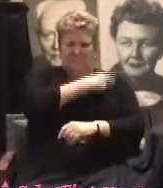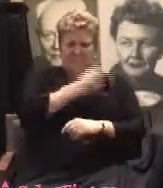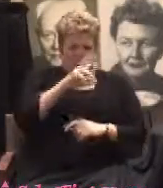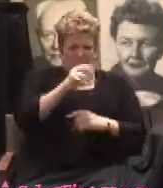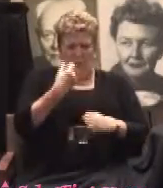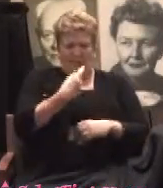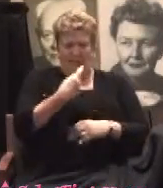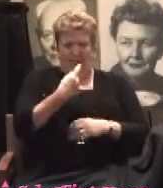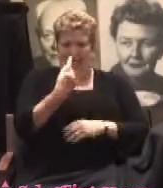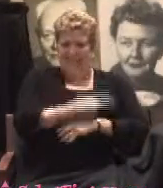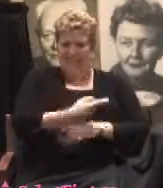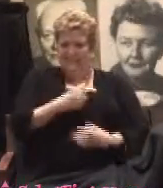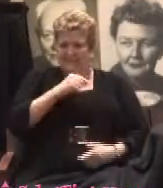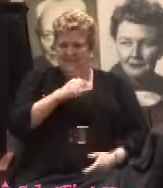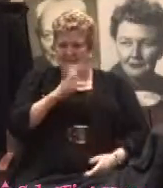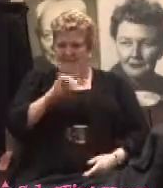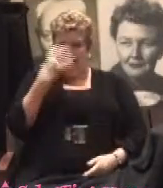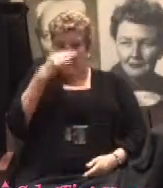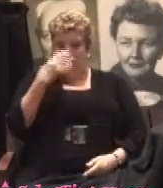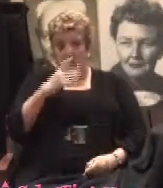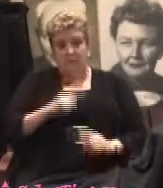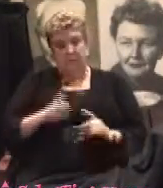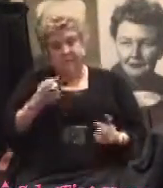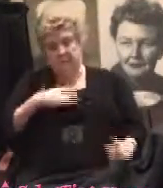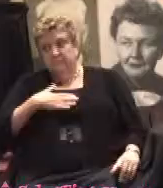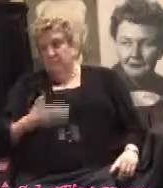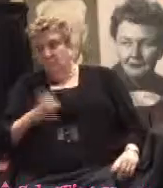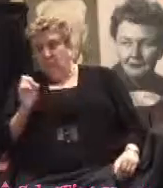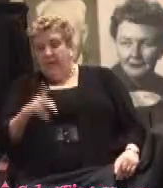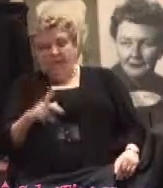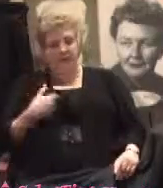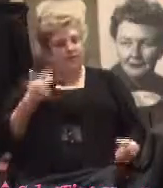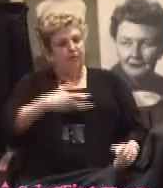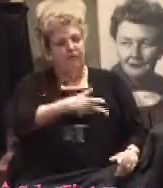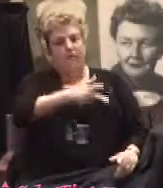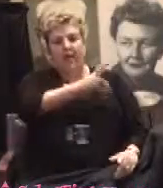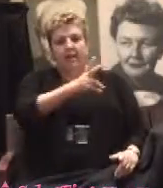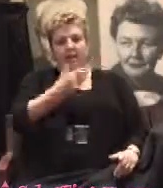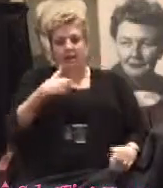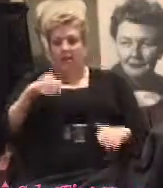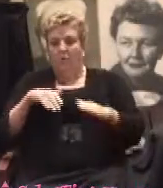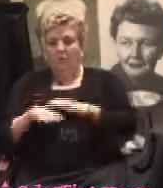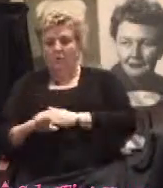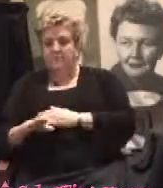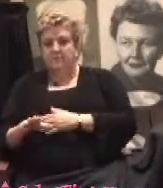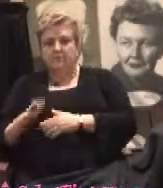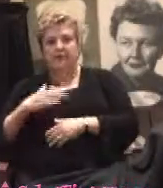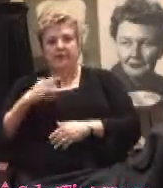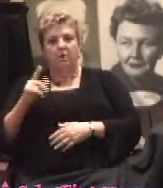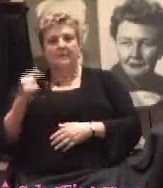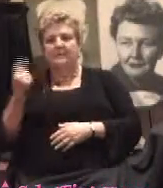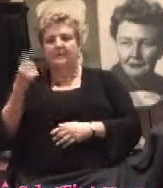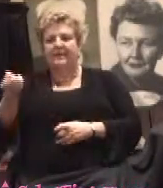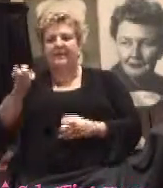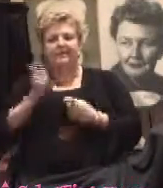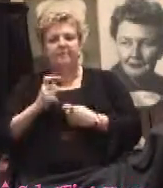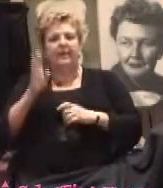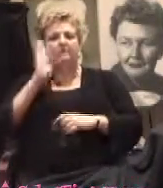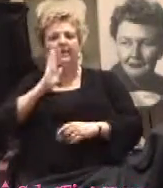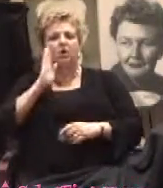insane. But I said, okay. He drives away. I walk into my apartment. Somebody hands me a beer. Actually, it wasn't a beer. It was a